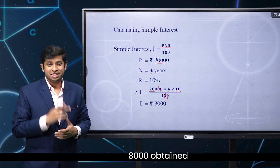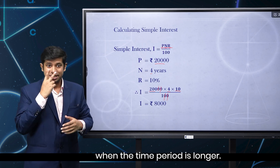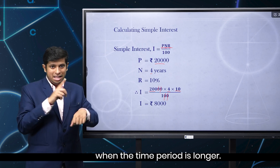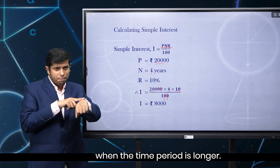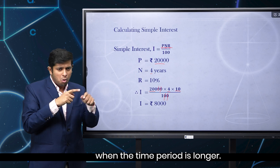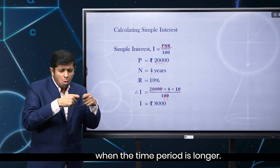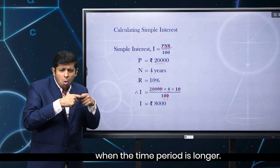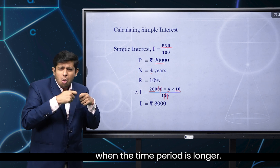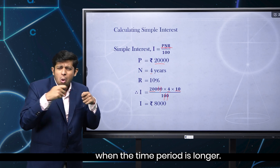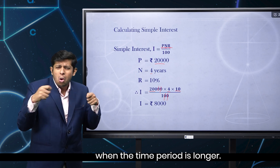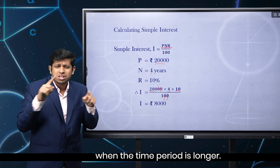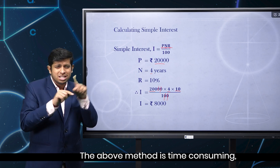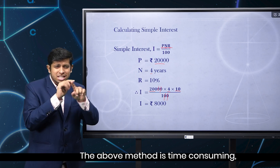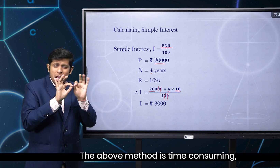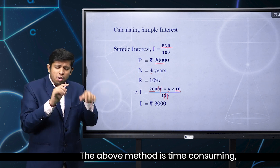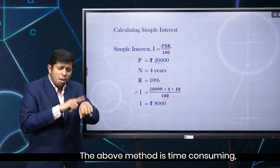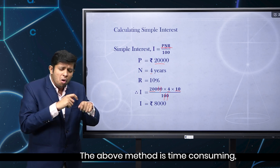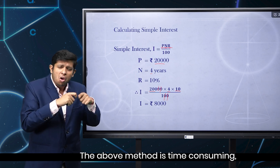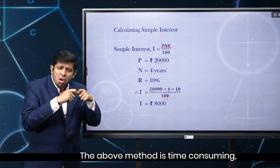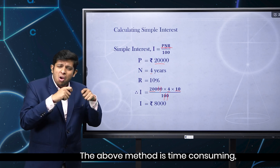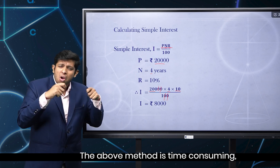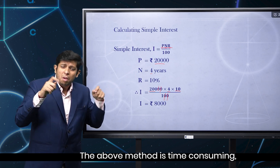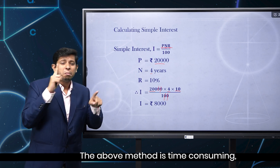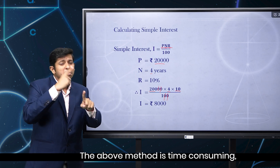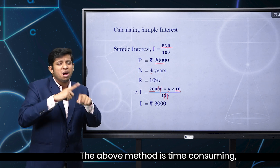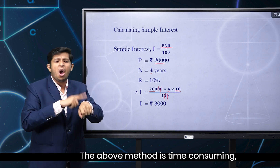When the time period is longer, the above method is time consuming.